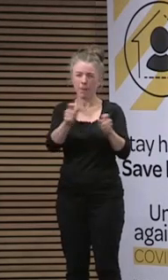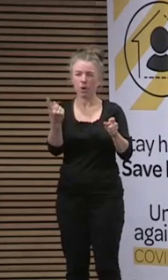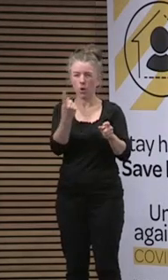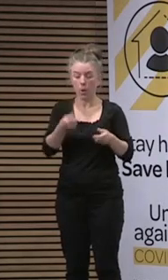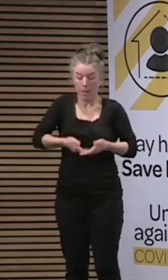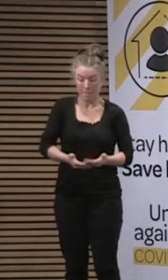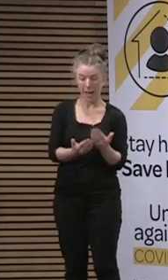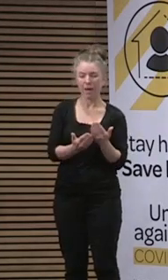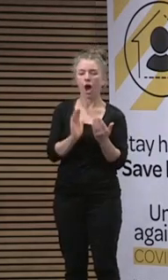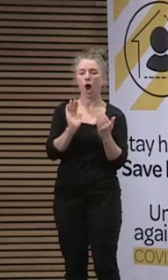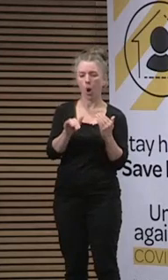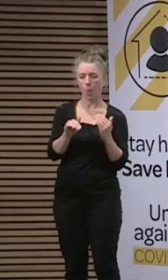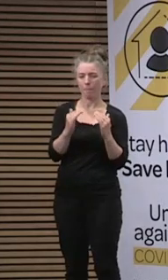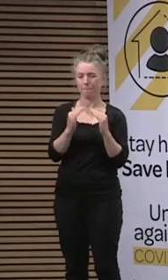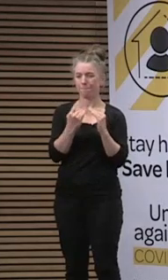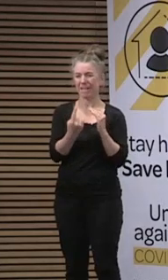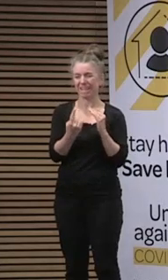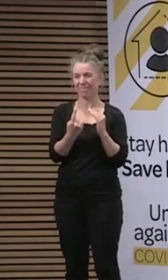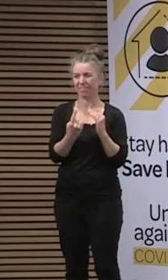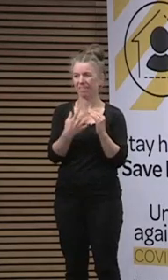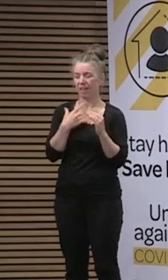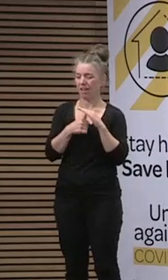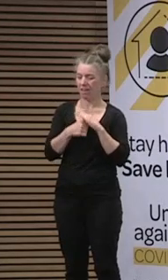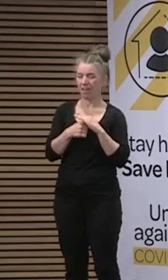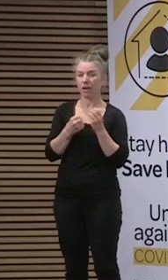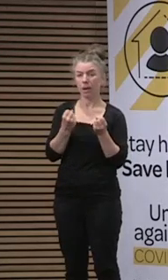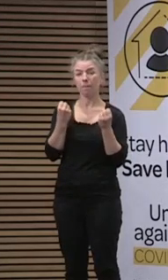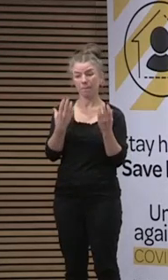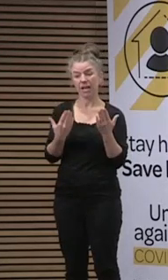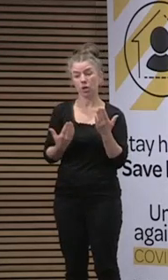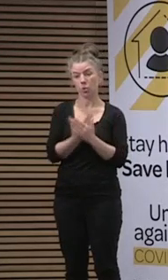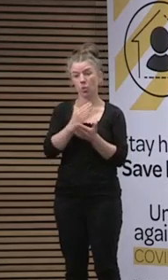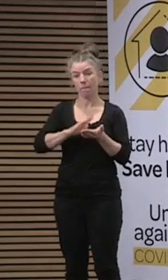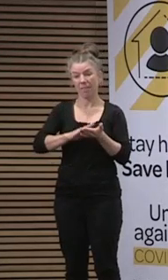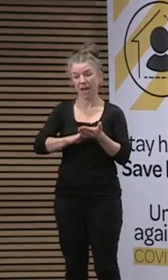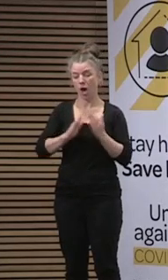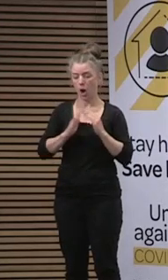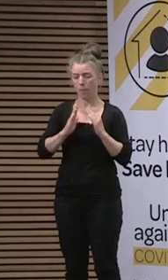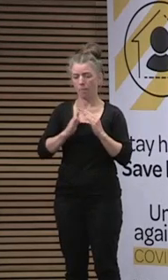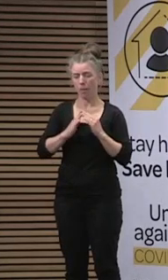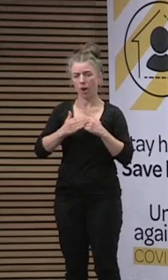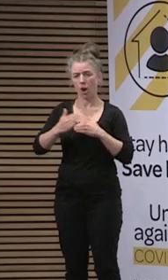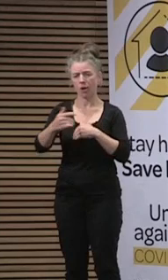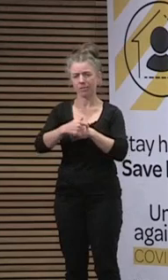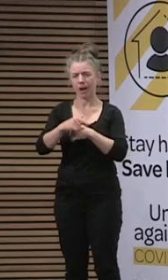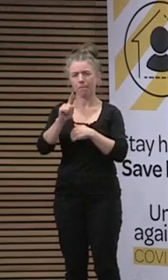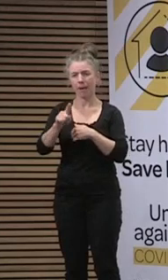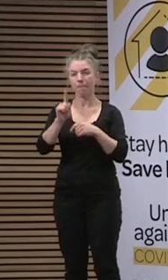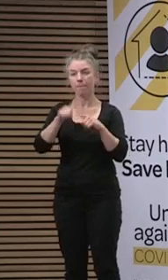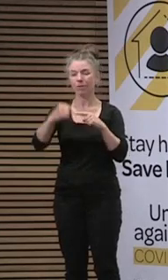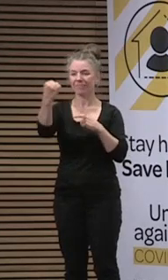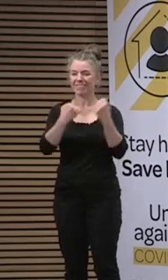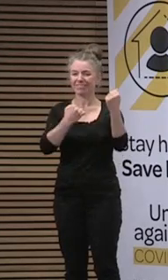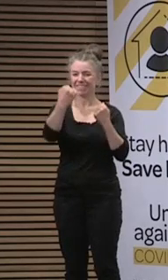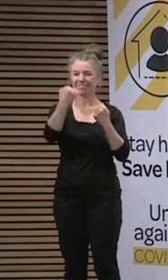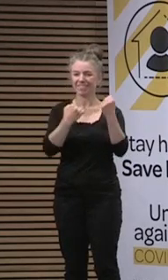know many new mums will, of course, stay at home for long periods after having a newborn, but they usually get visits and they